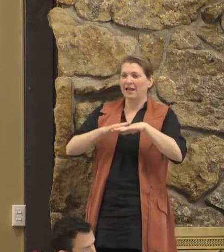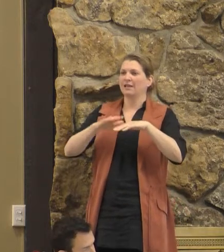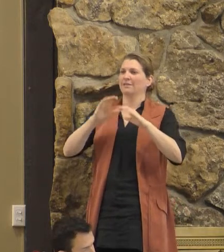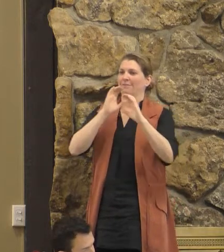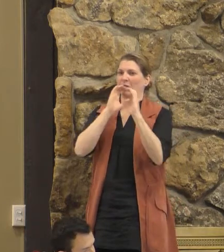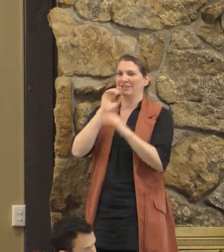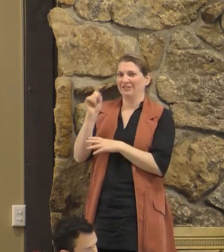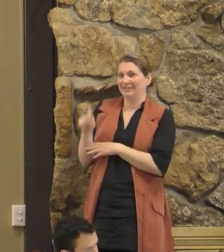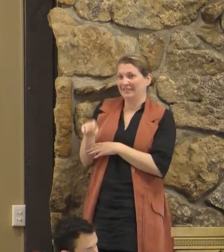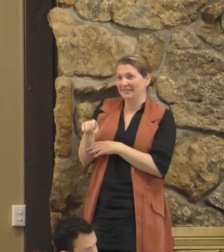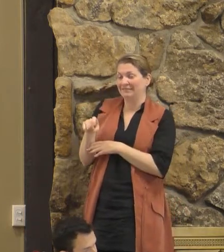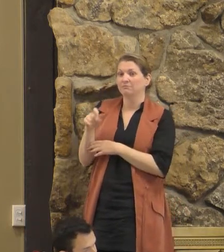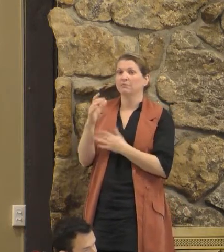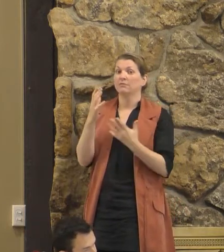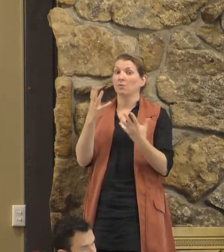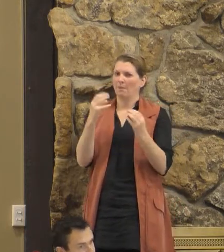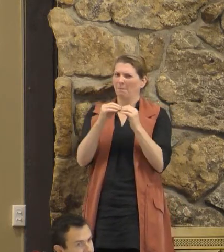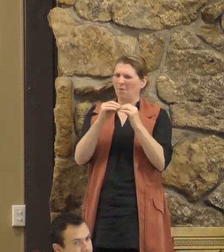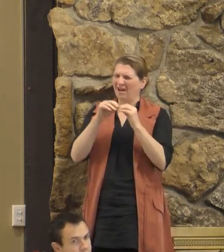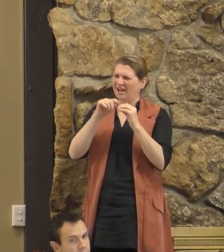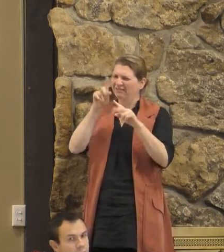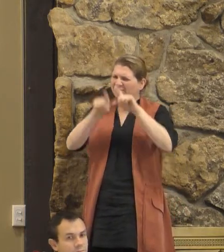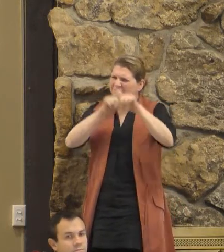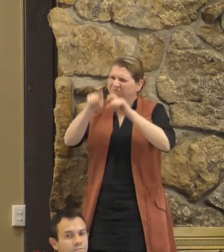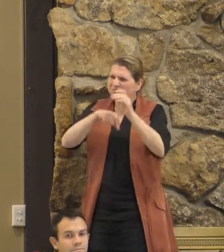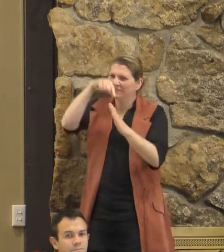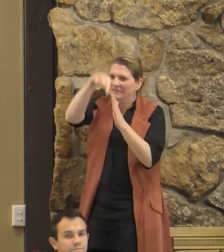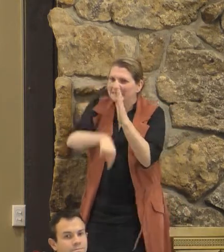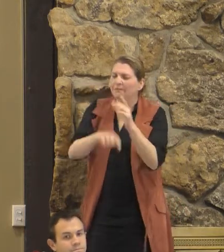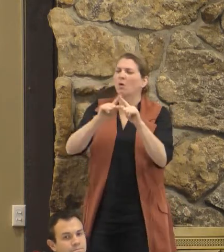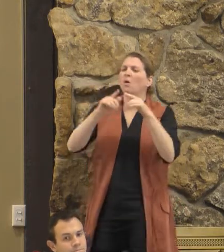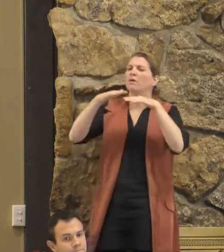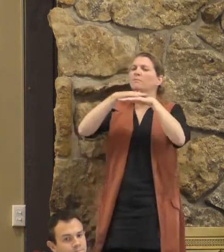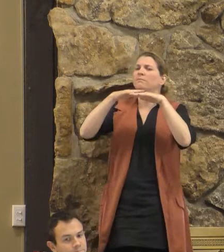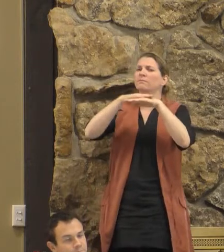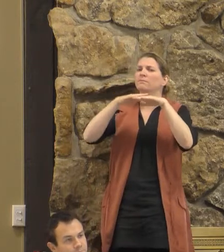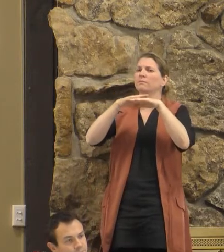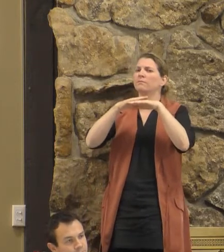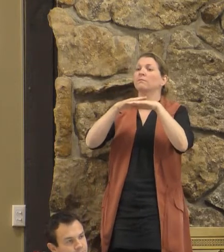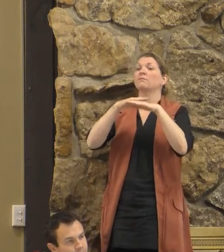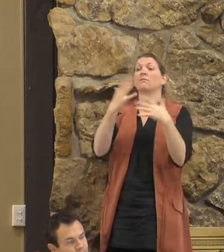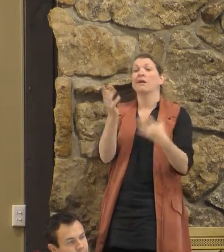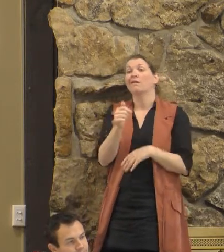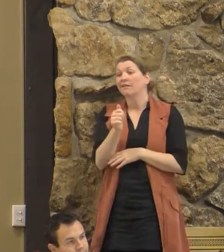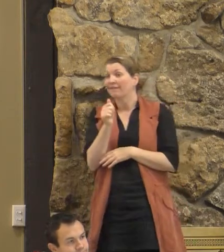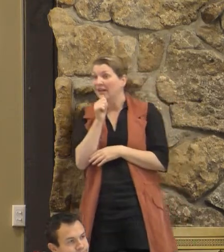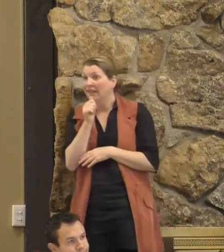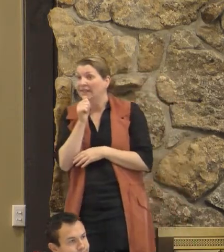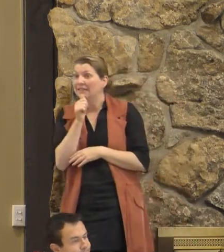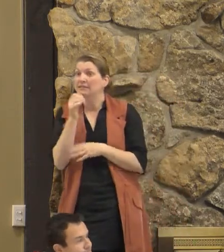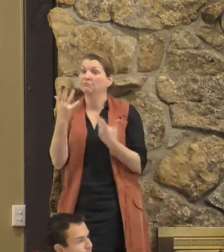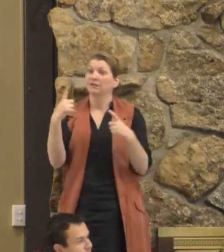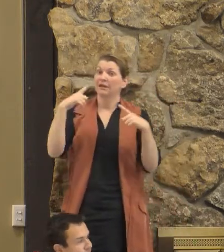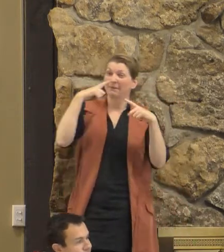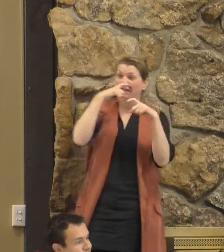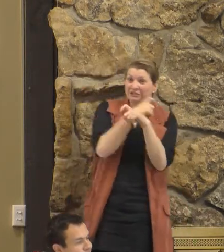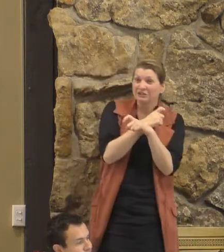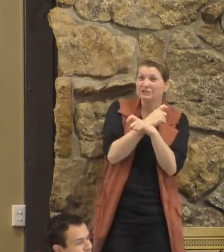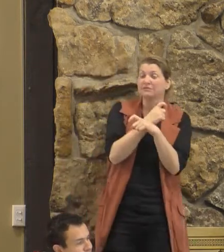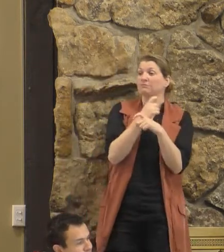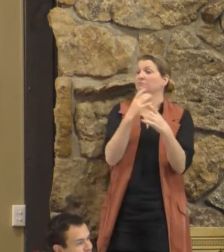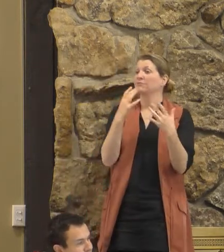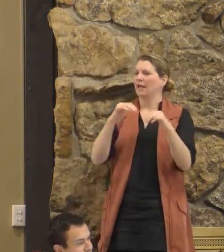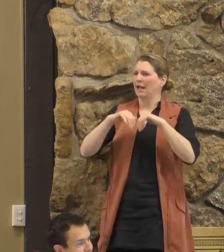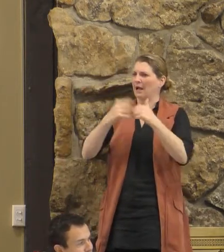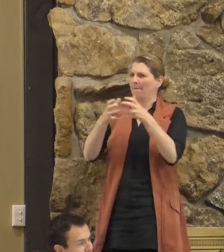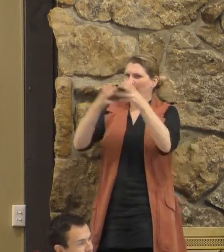privacy and independence of the deaf or hard of hearing individual. The complexity, the method of the communication. Looking at all those